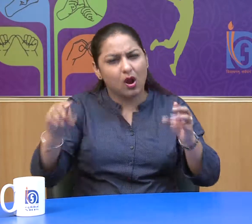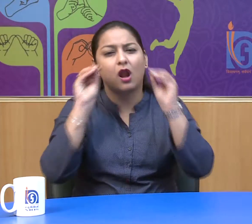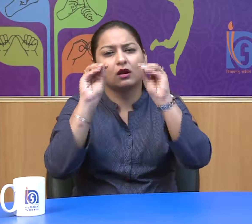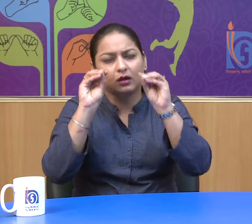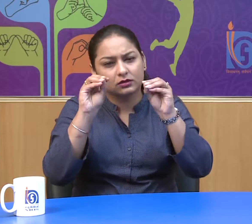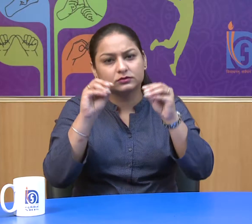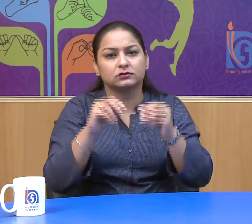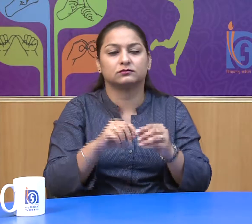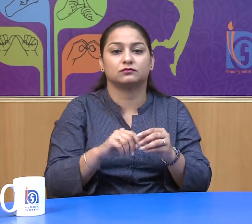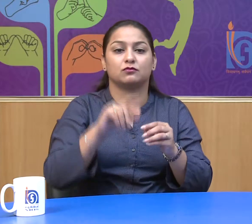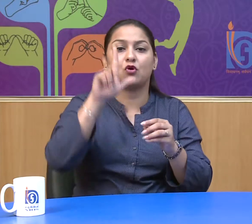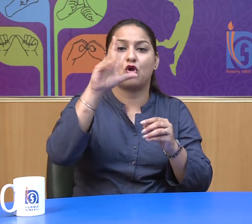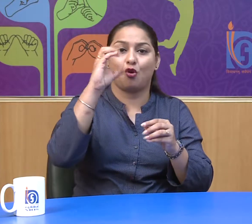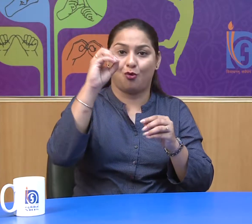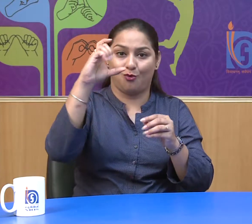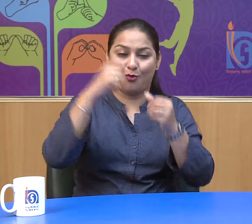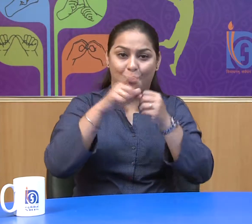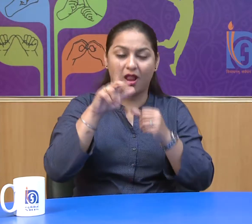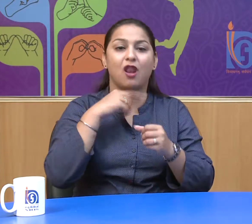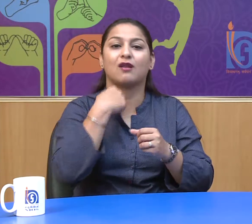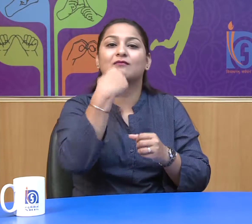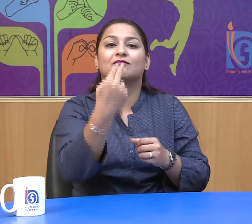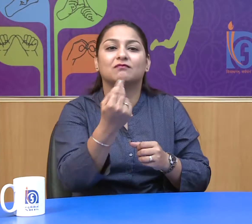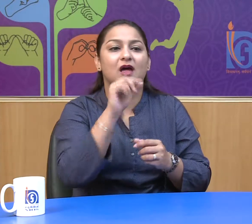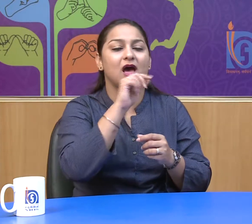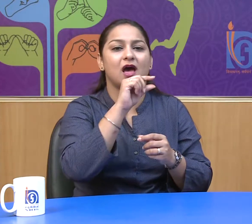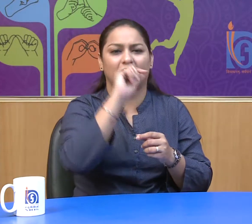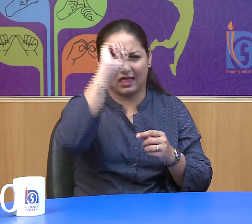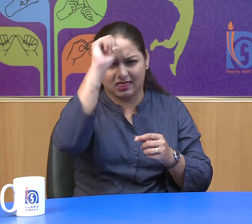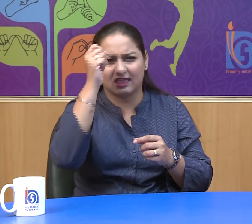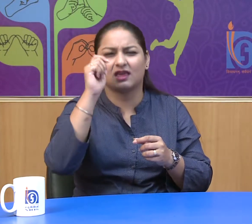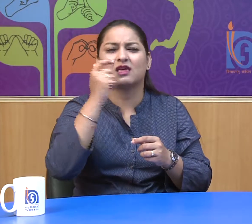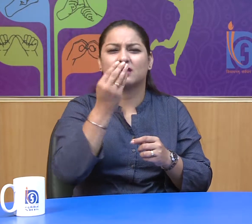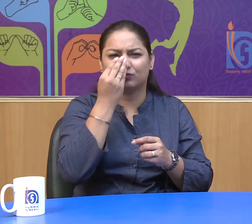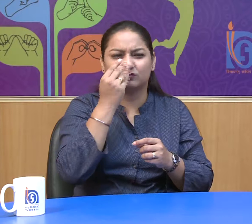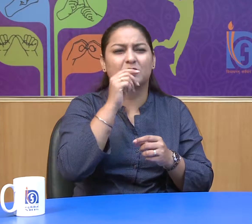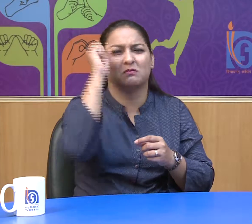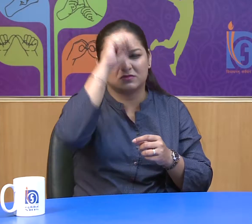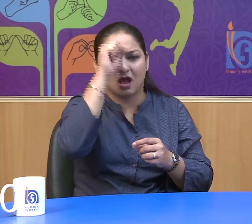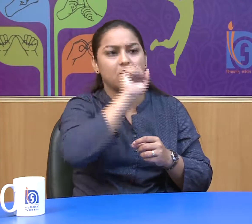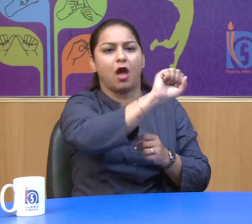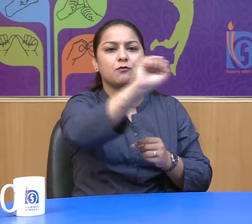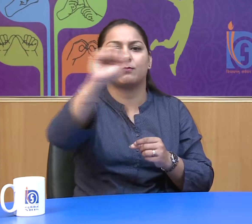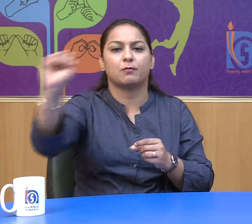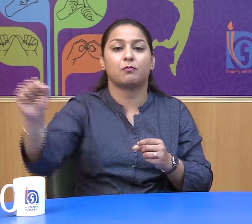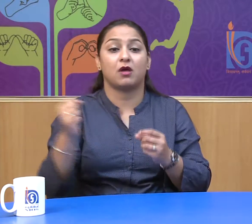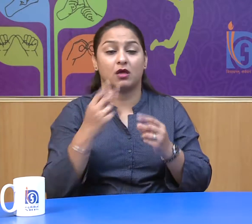local vernacular language to make it comprehensible even to